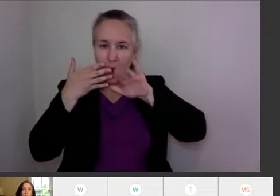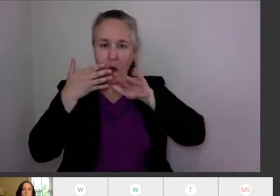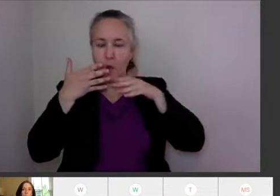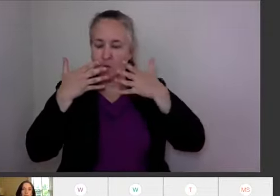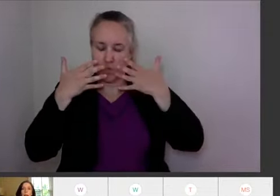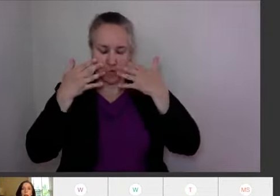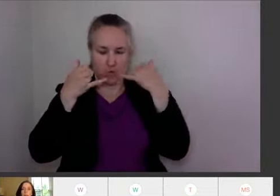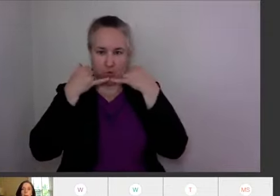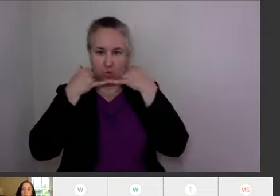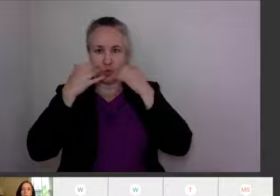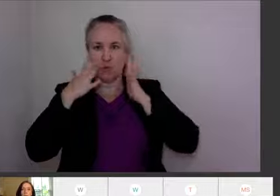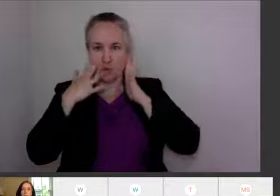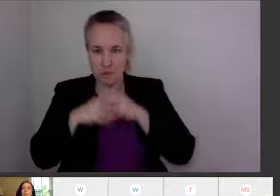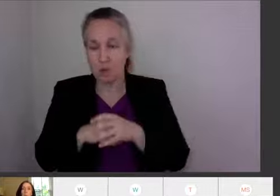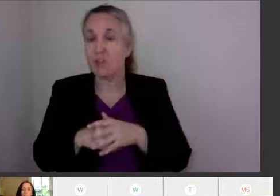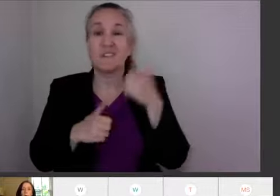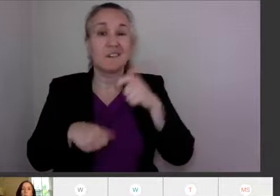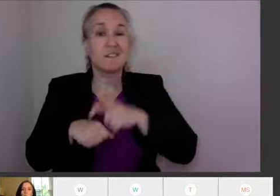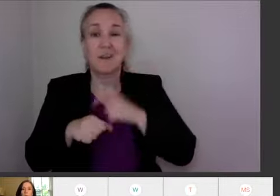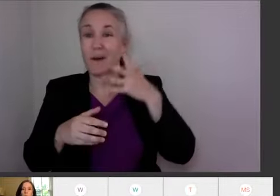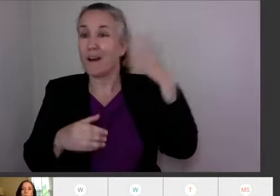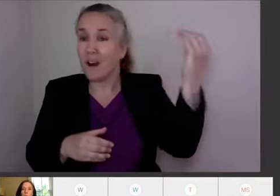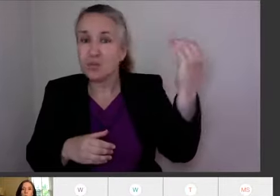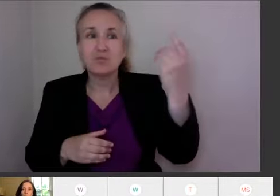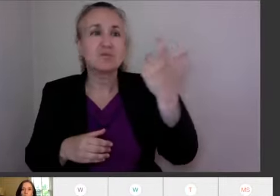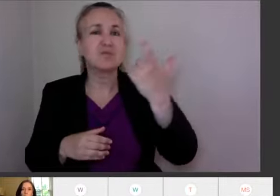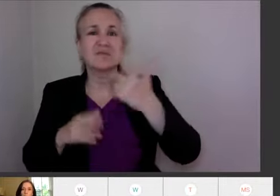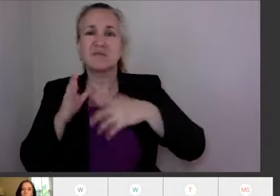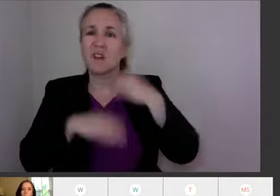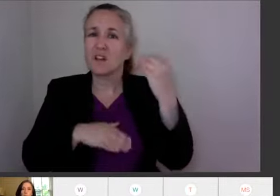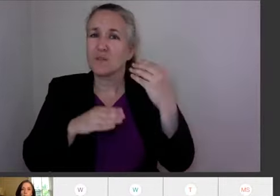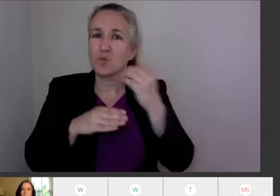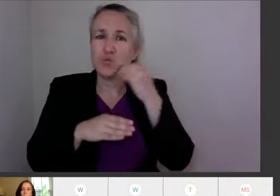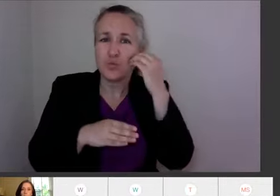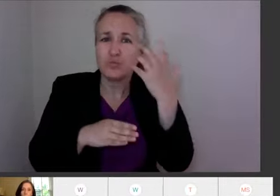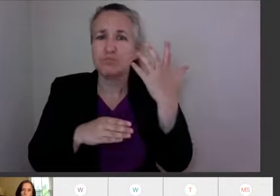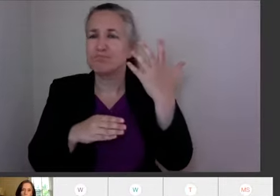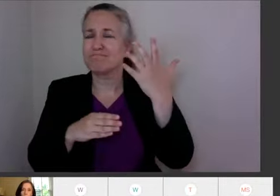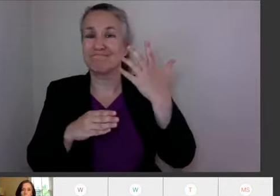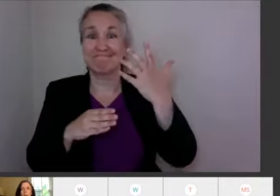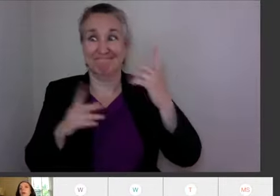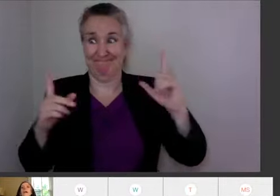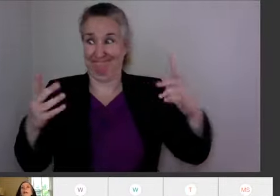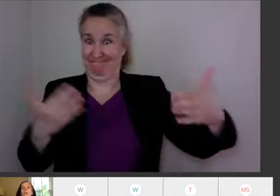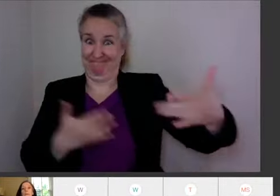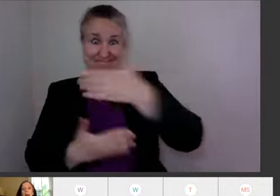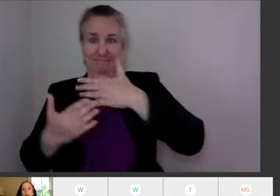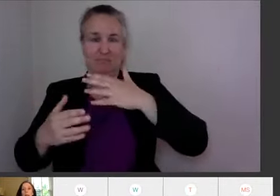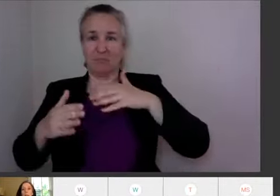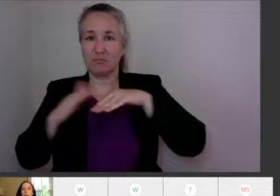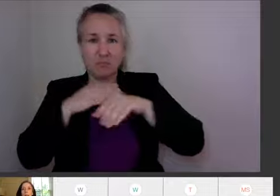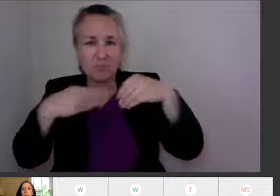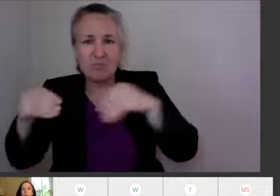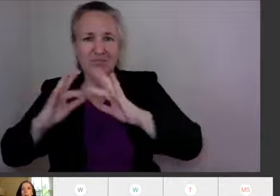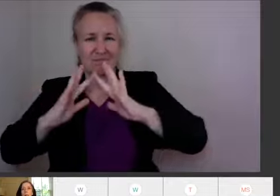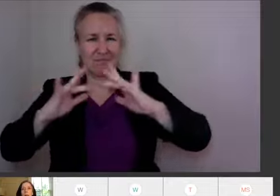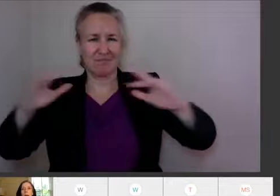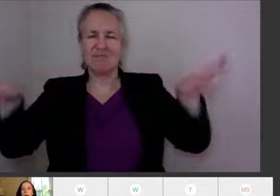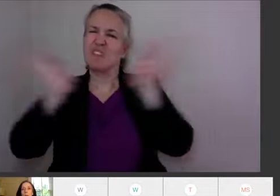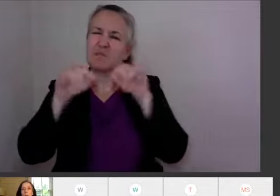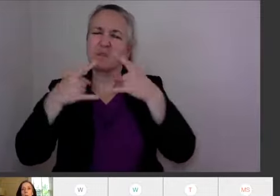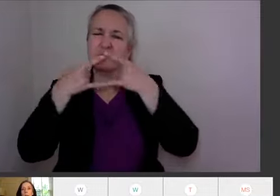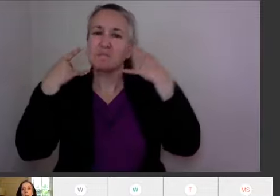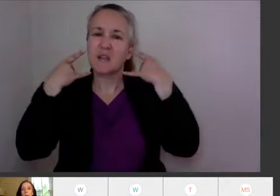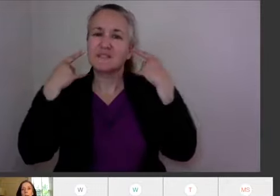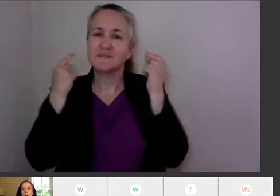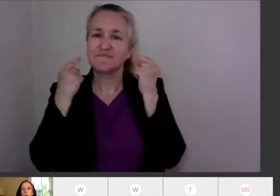in public and separate from our household contacts. So that's sort of the first thing. The second thing is